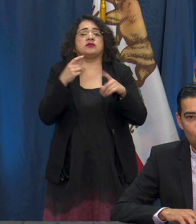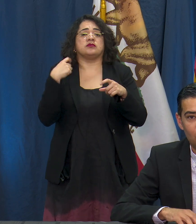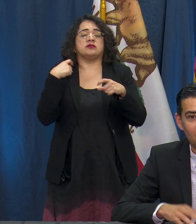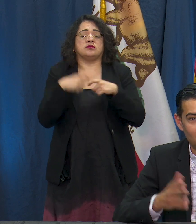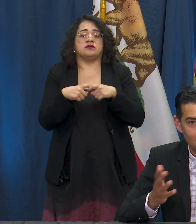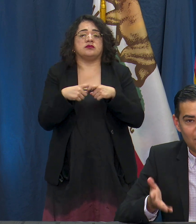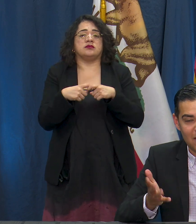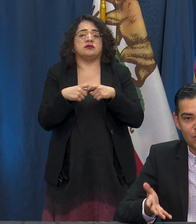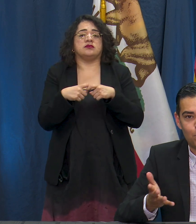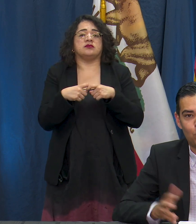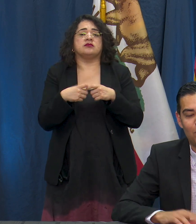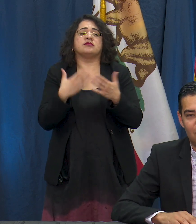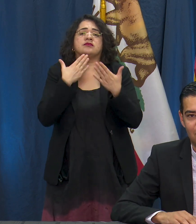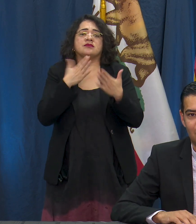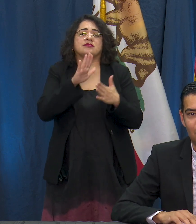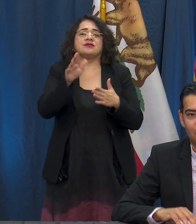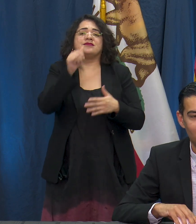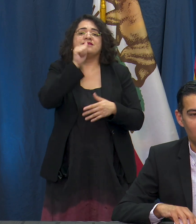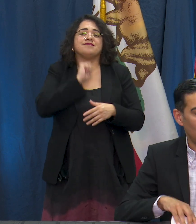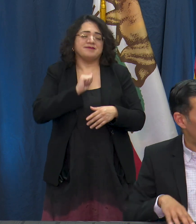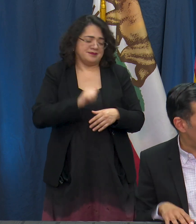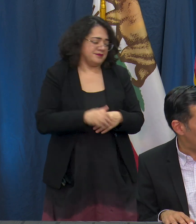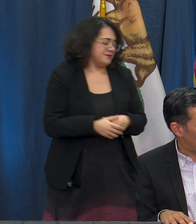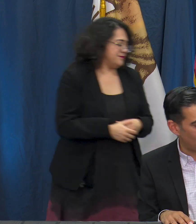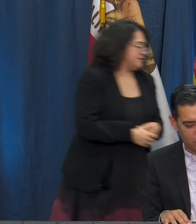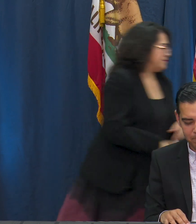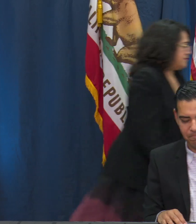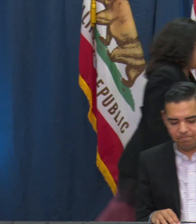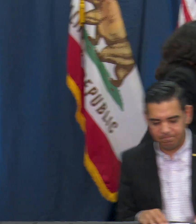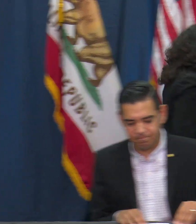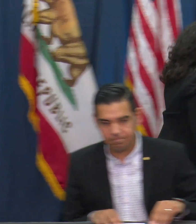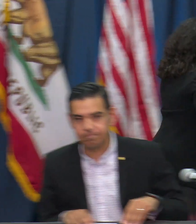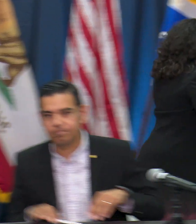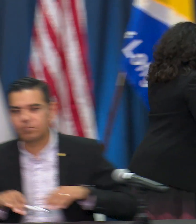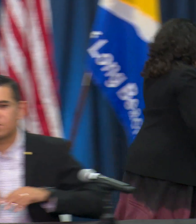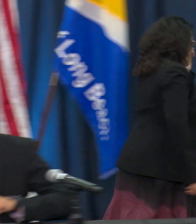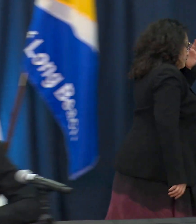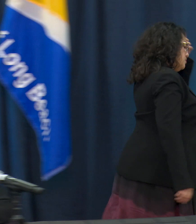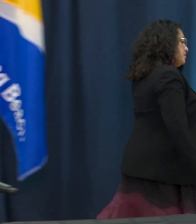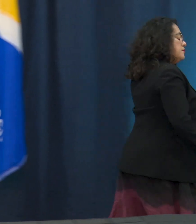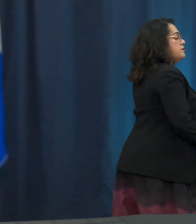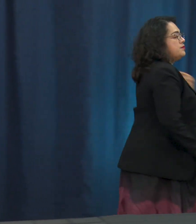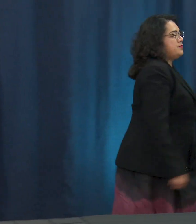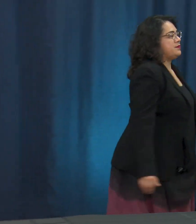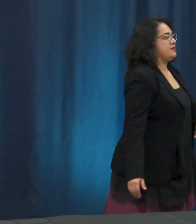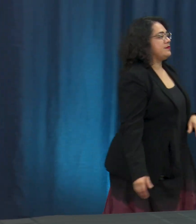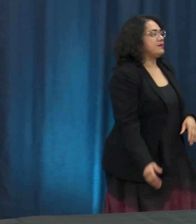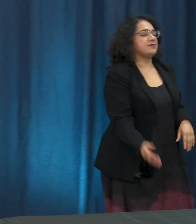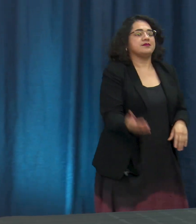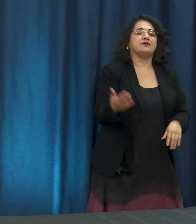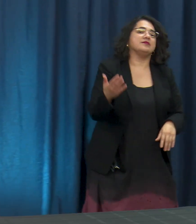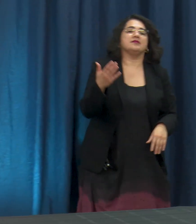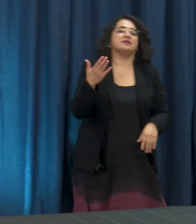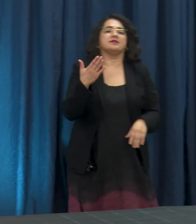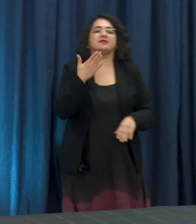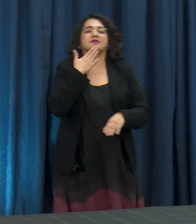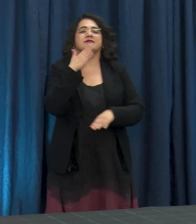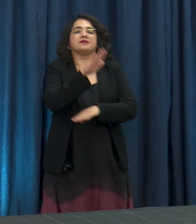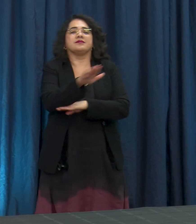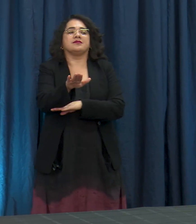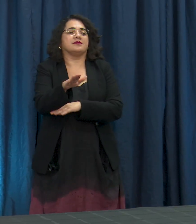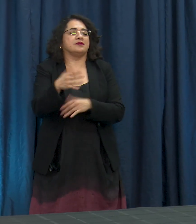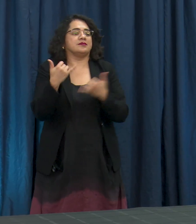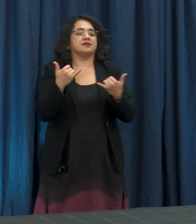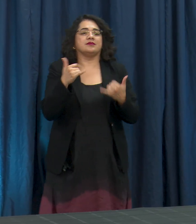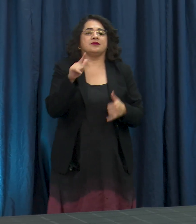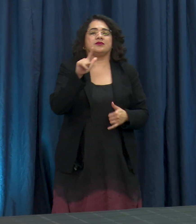en español y gracias por tu paciencia también. So, Teresa. Buenas tardes. Hoy es el 24 de abril.